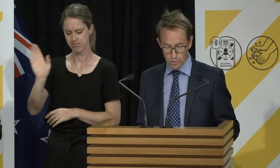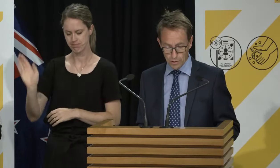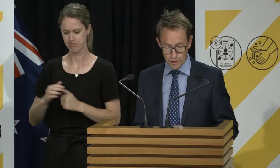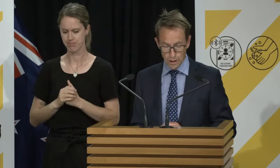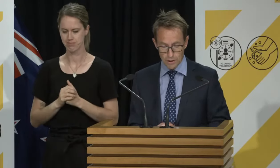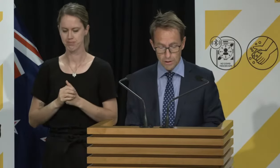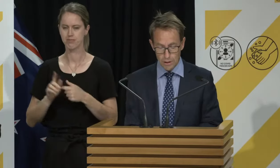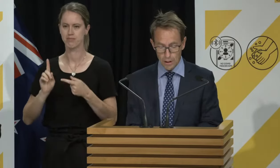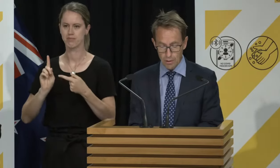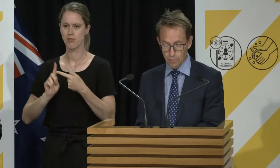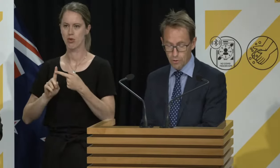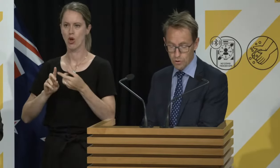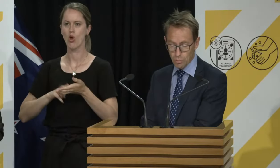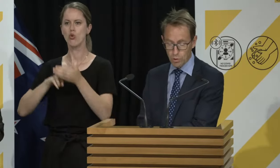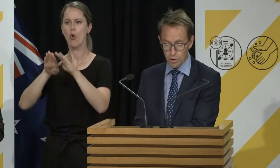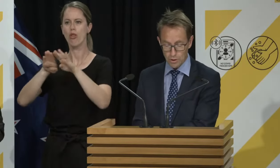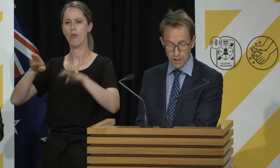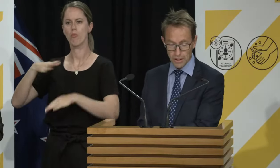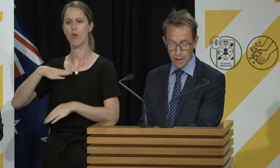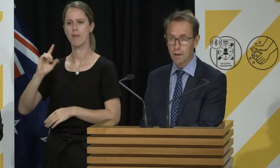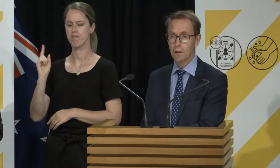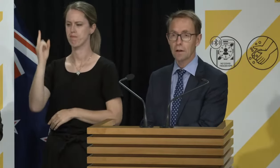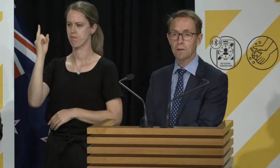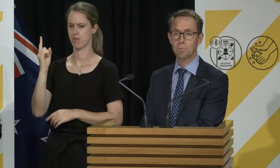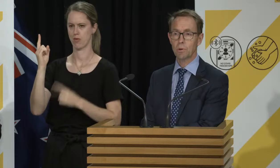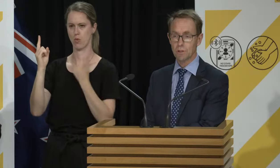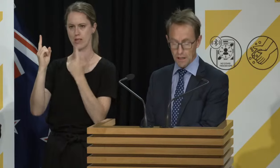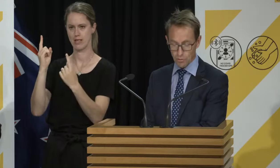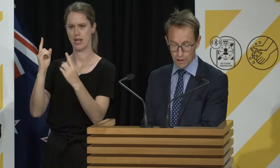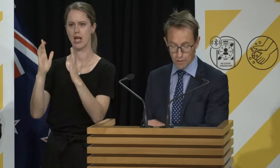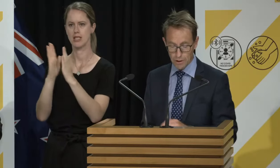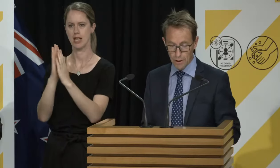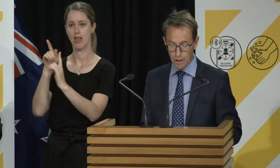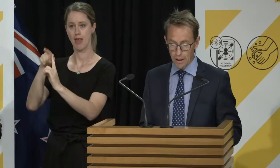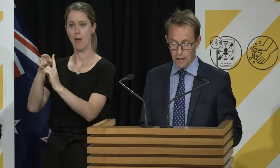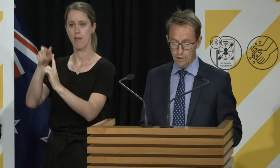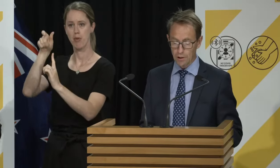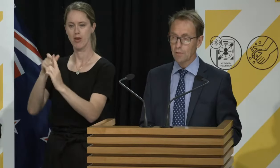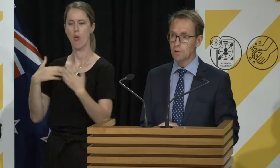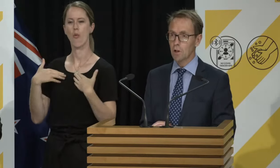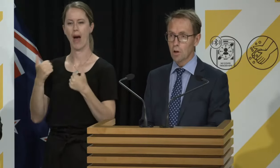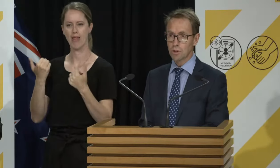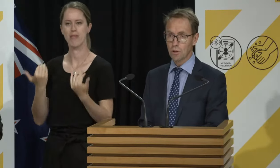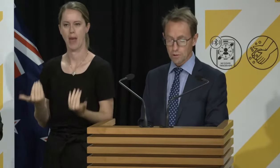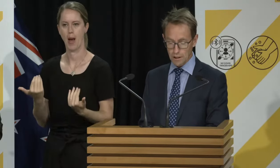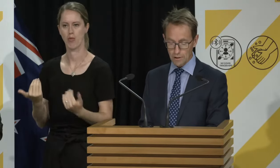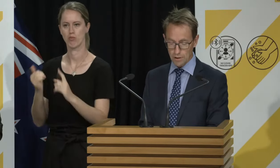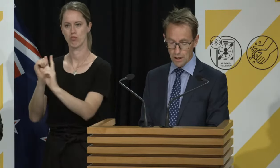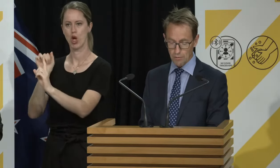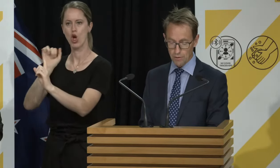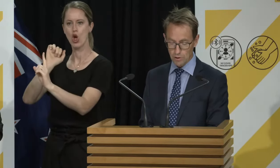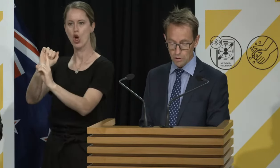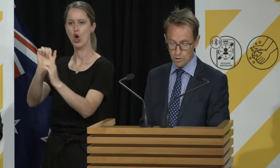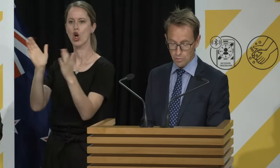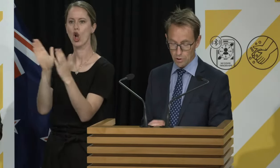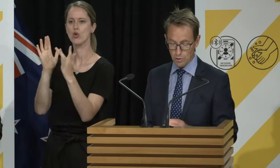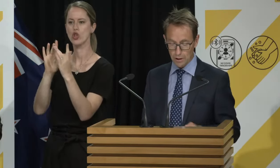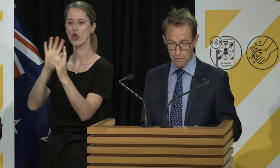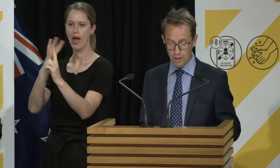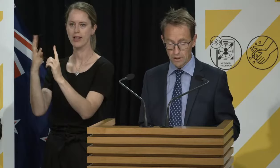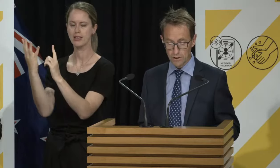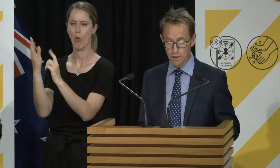the Northland case, we first reported on Sunday. This person has recovered and the 11 close contacts have continued